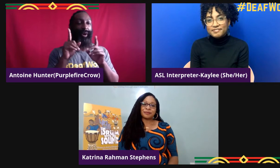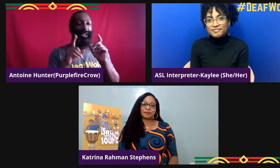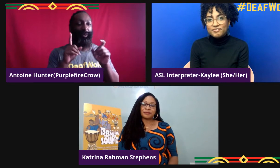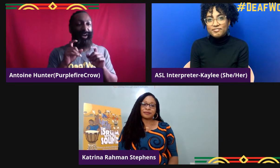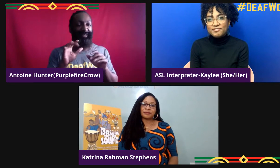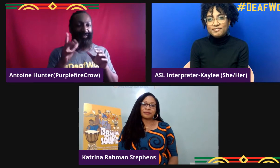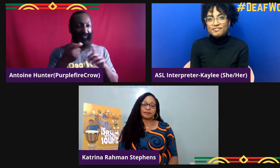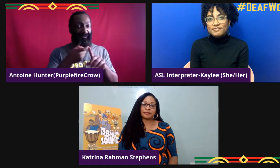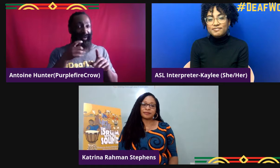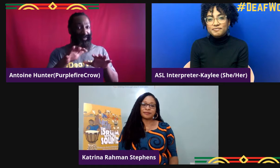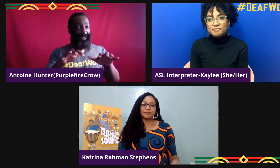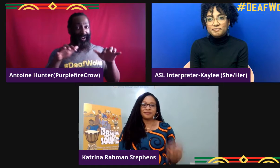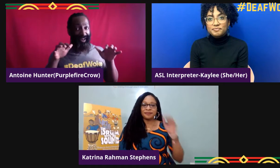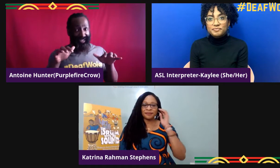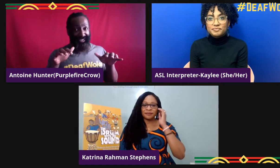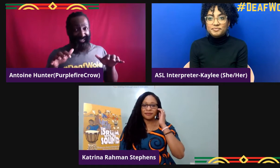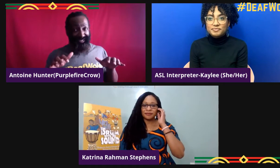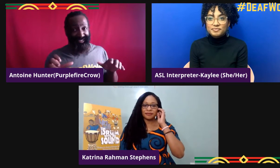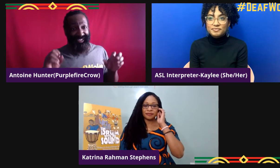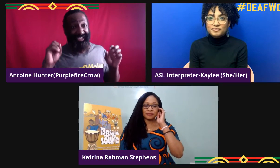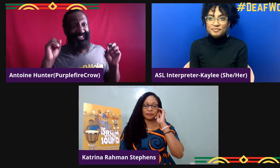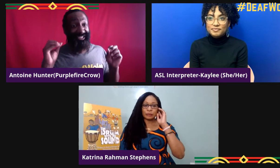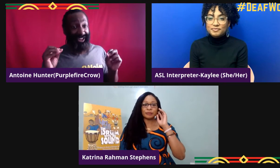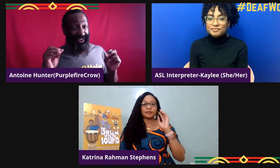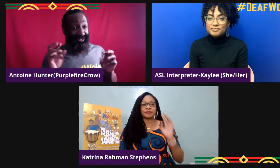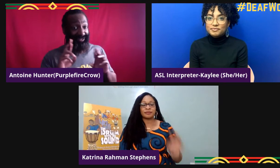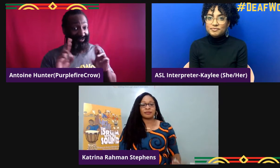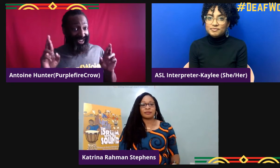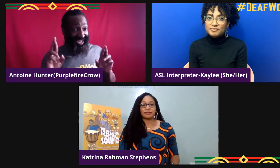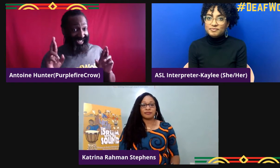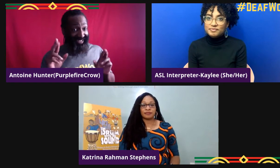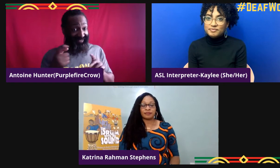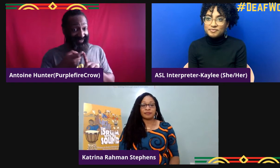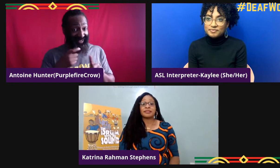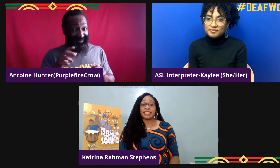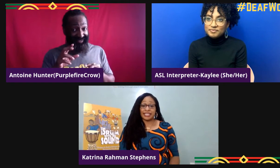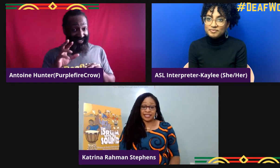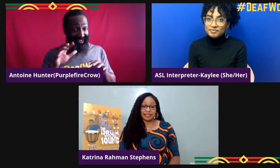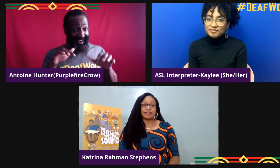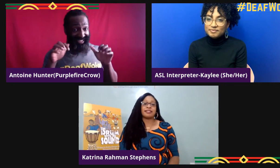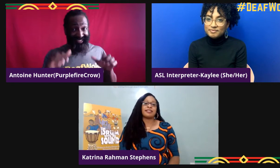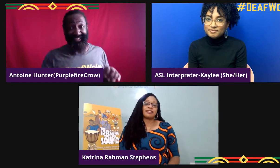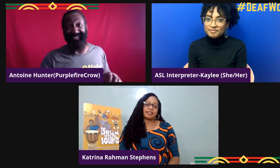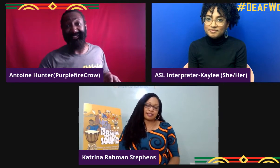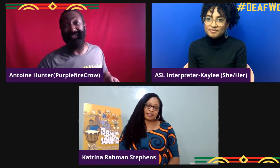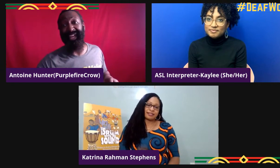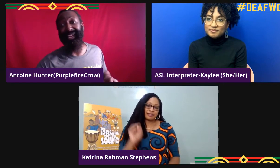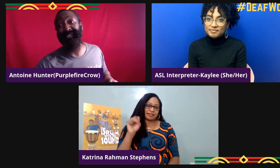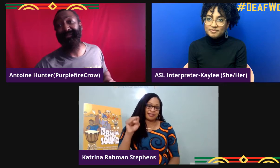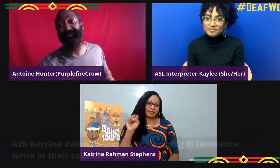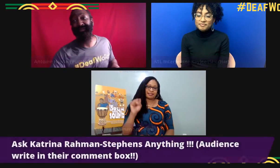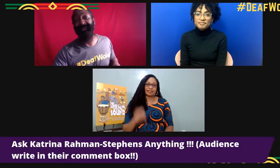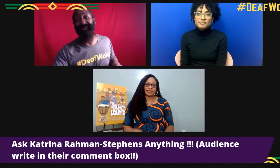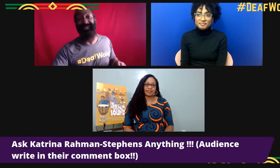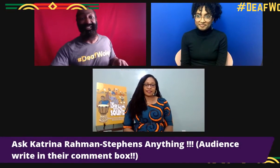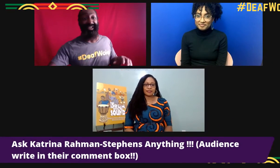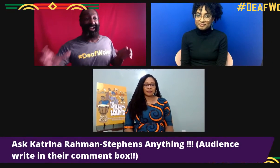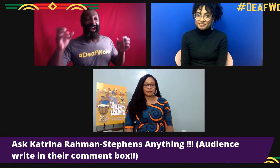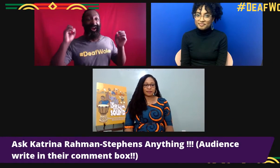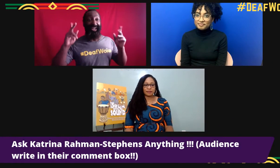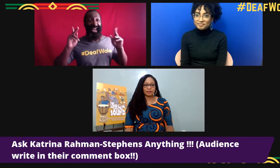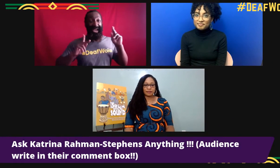Now, our audience wants to ask you questions. So we ready? You ready?